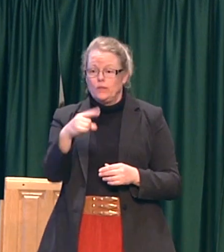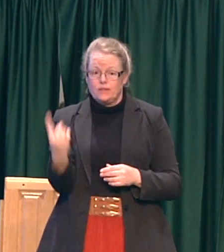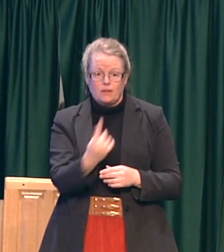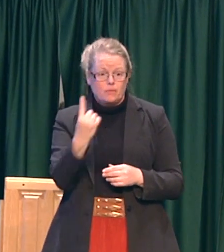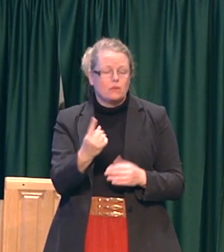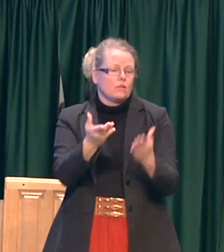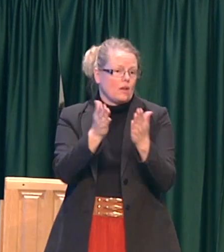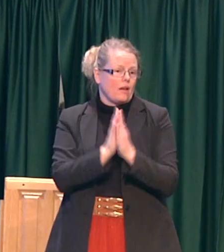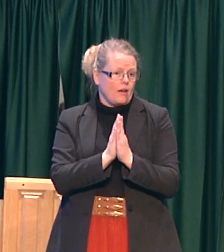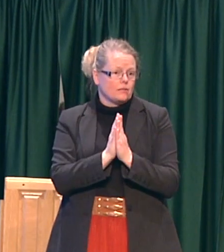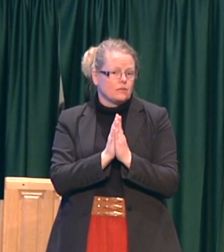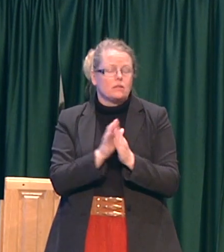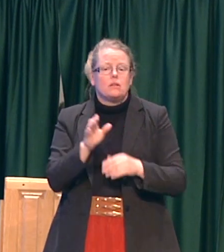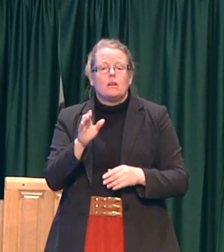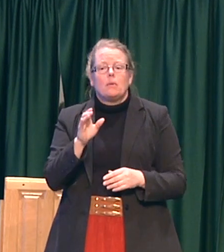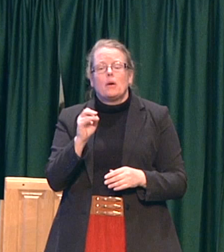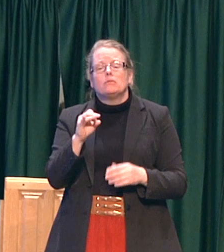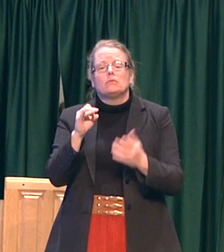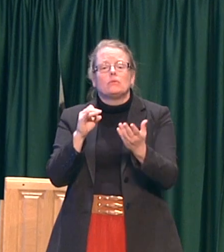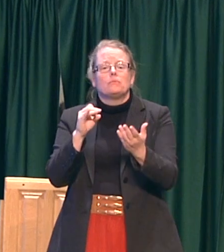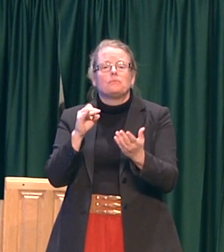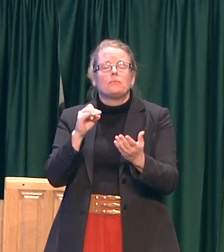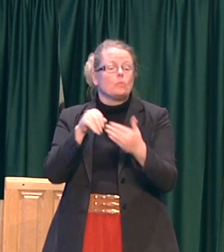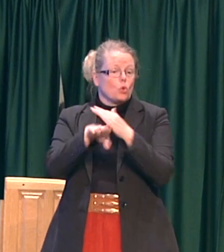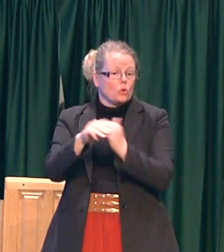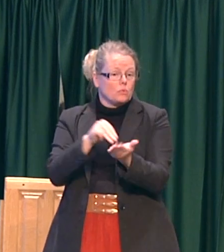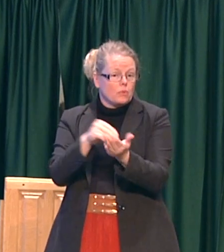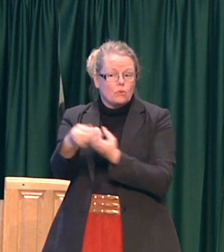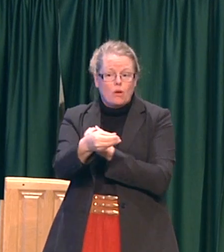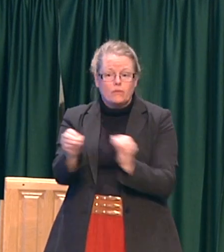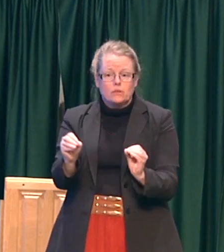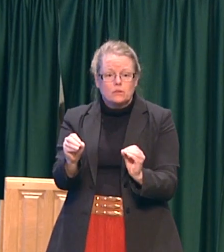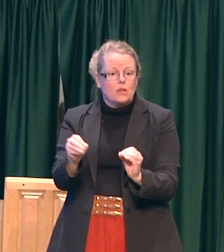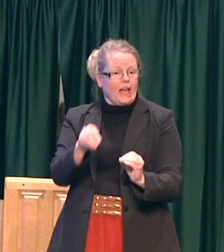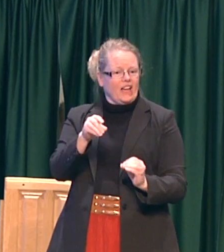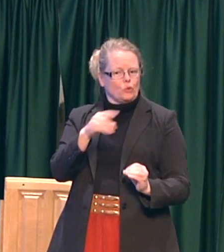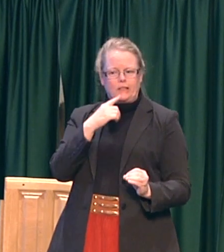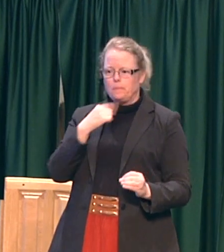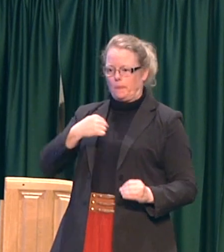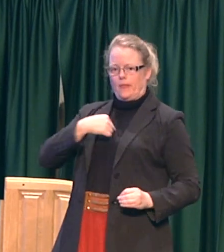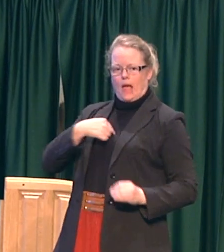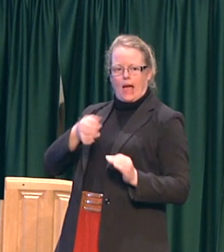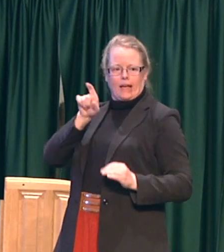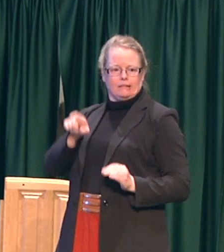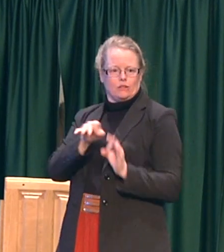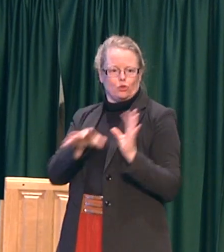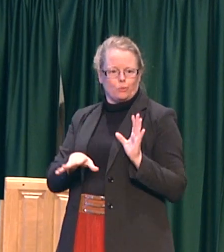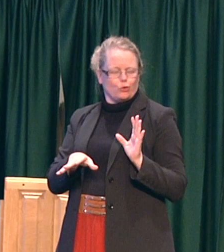Another thing I'd like to say, if you need something, ask for it. So if you go into a medical office and you say, I